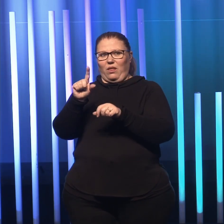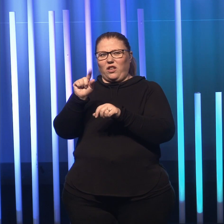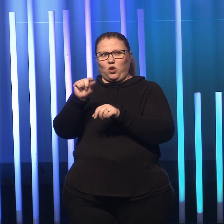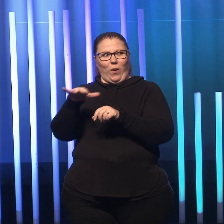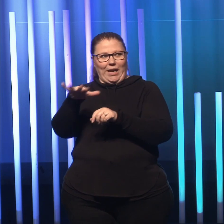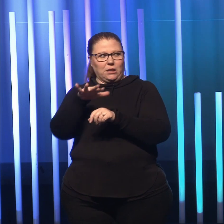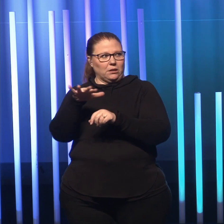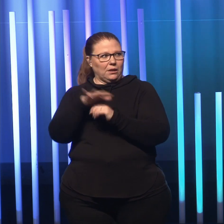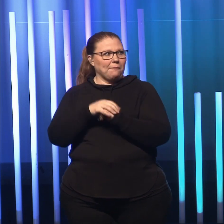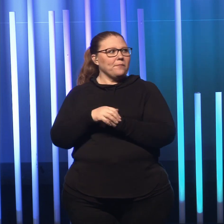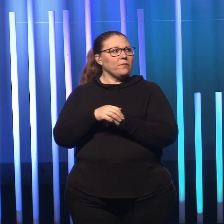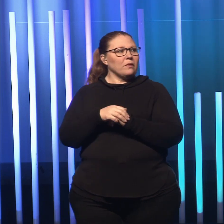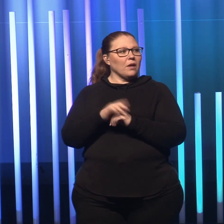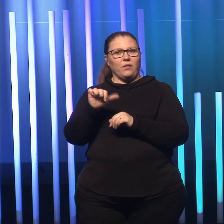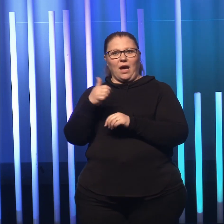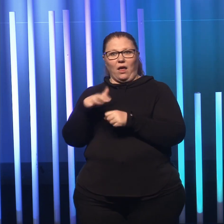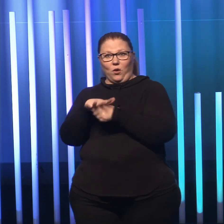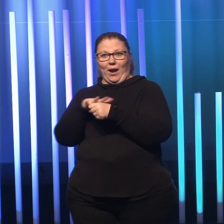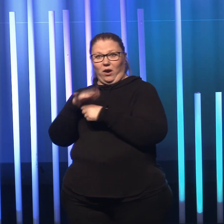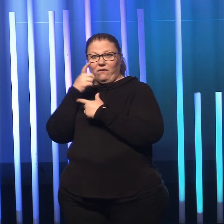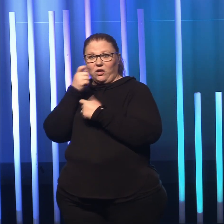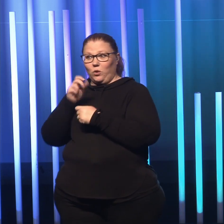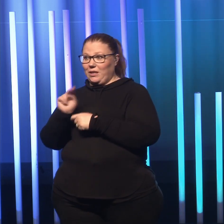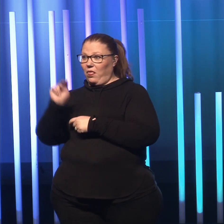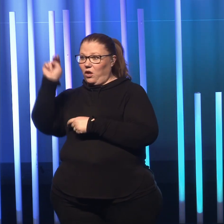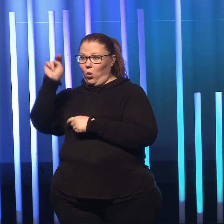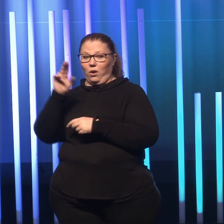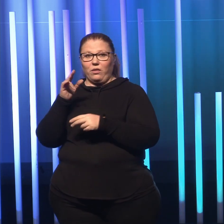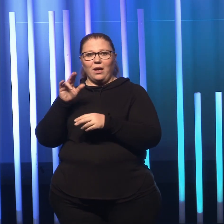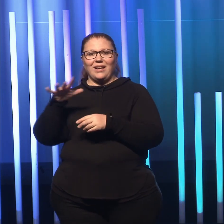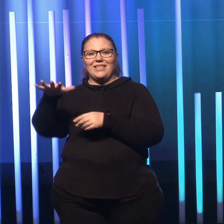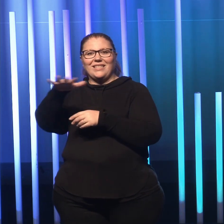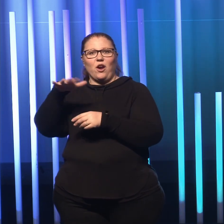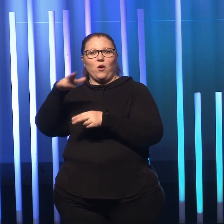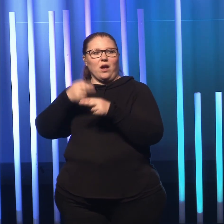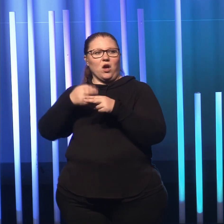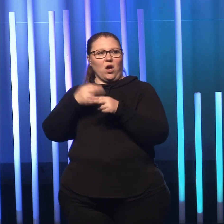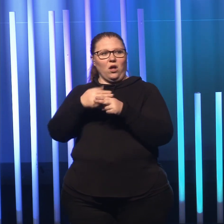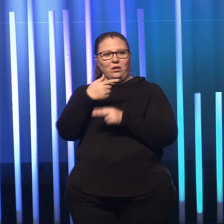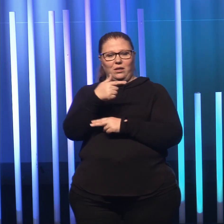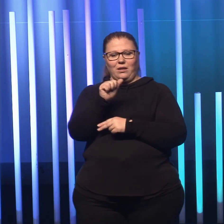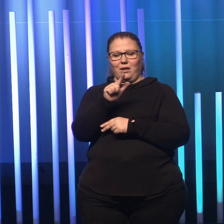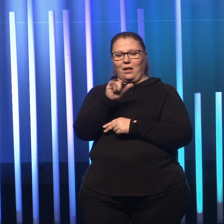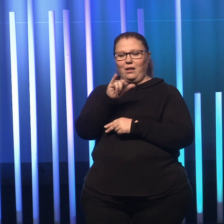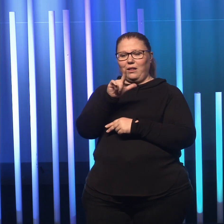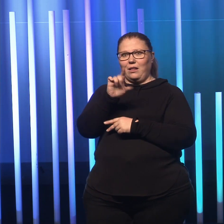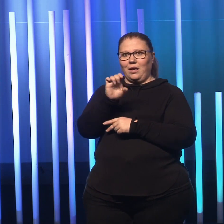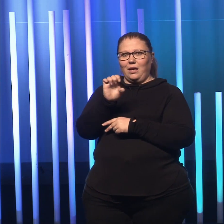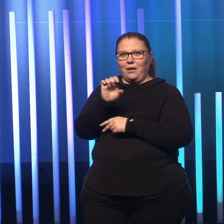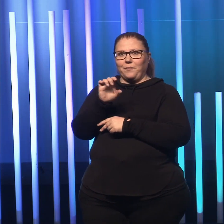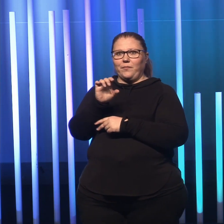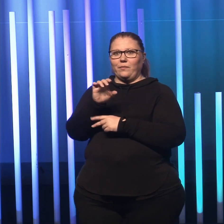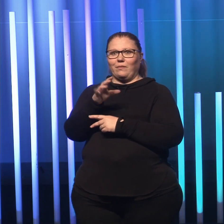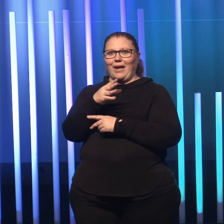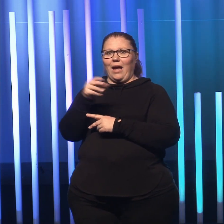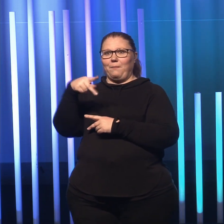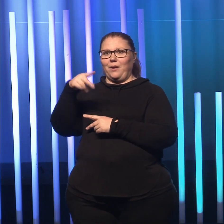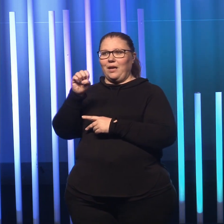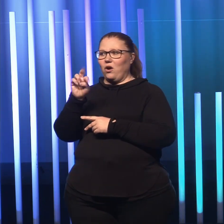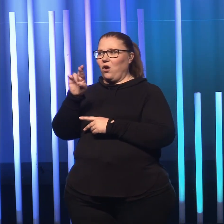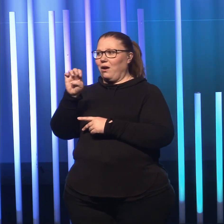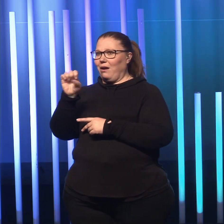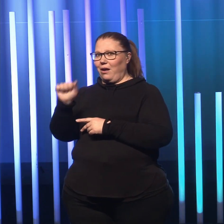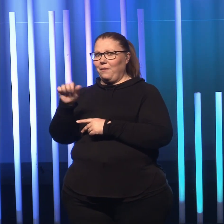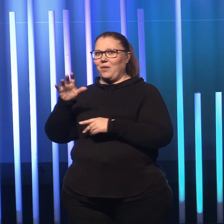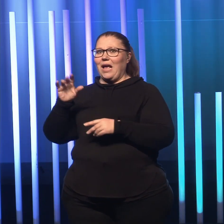area that's of interest is kind of in the north, and that's the area called Galilee and Perea. And this area became under the rule of